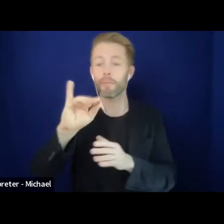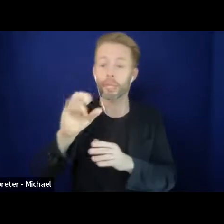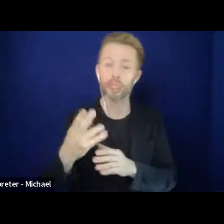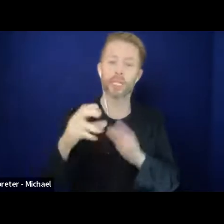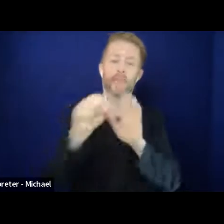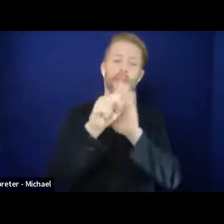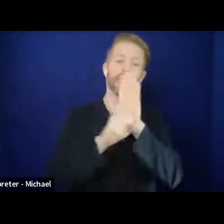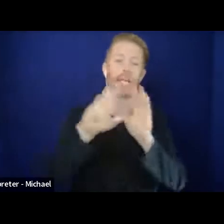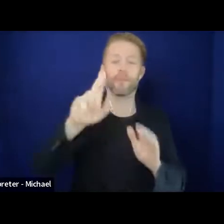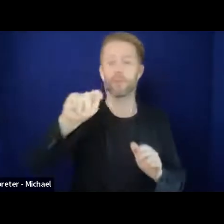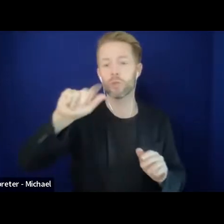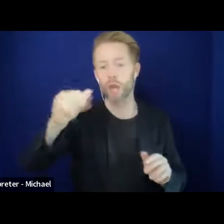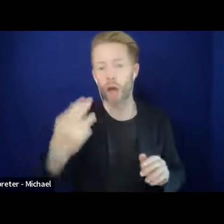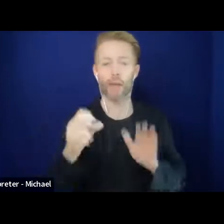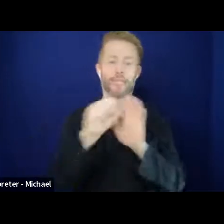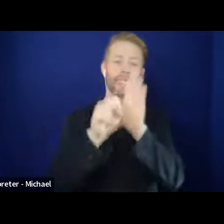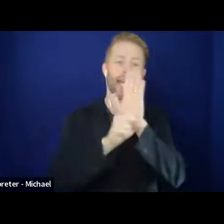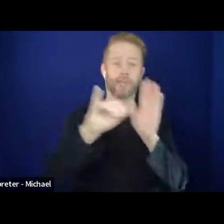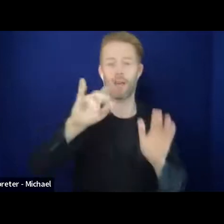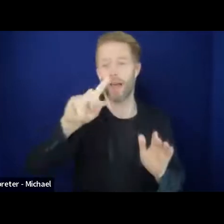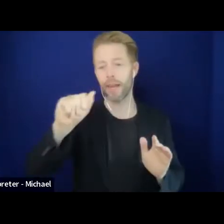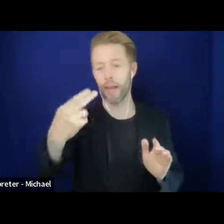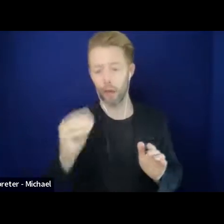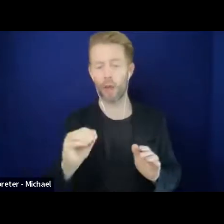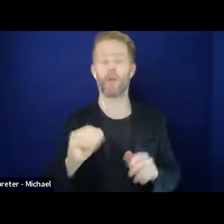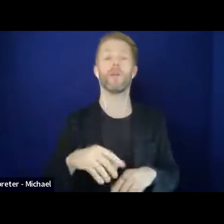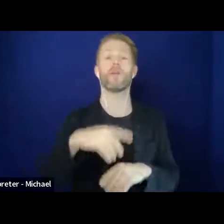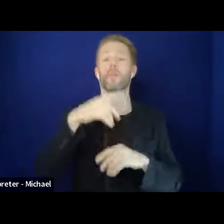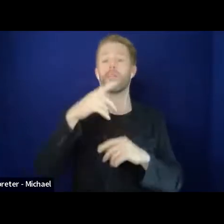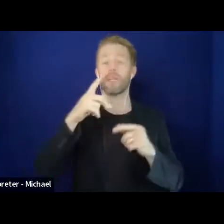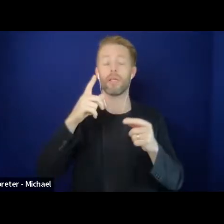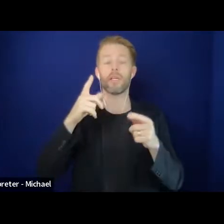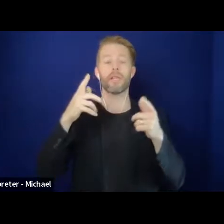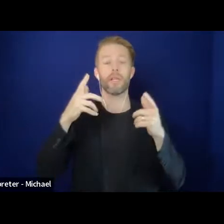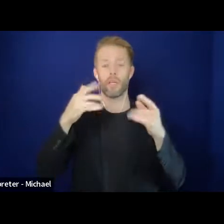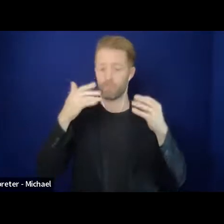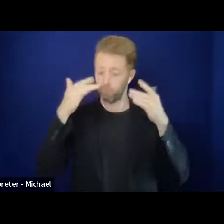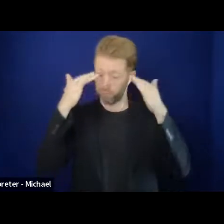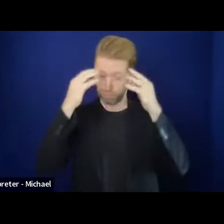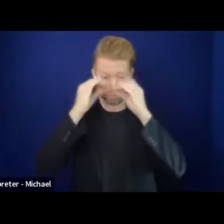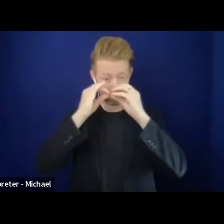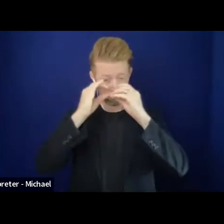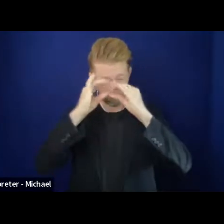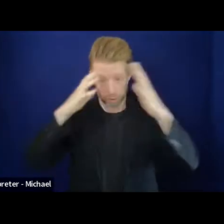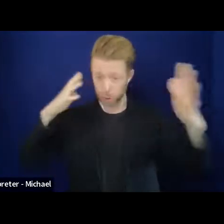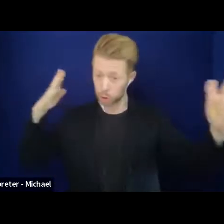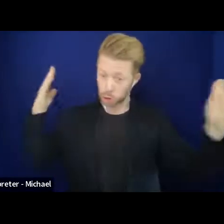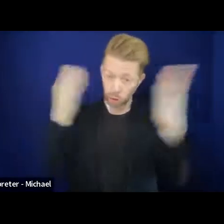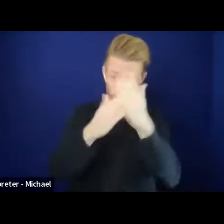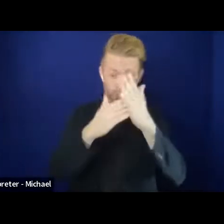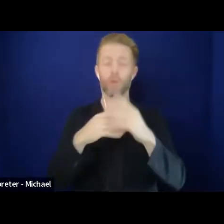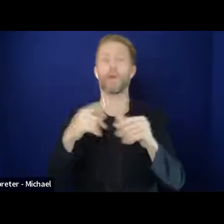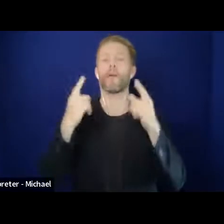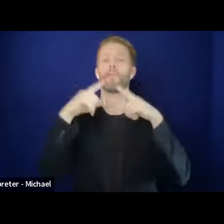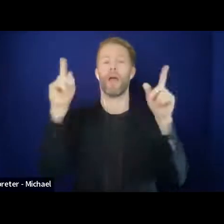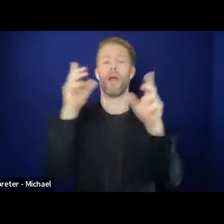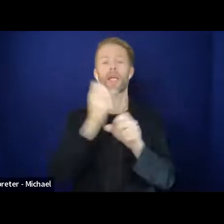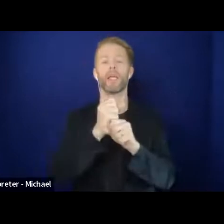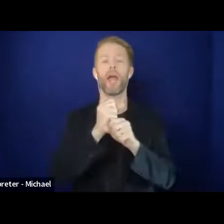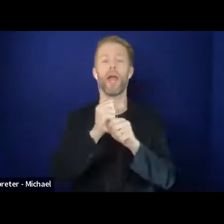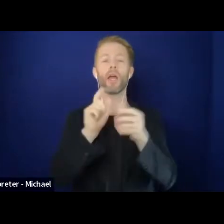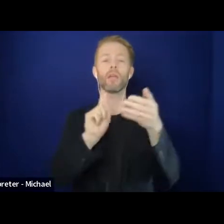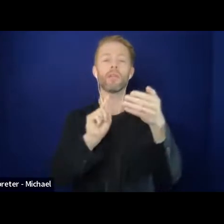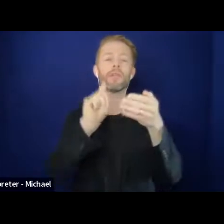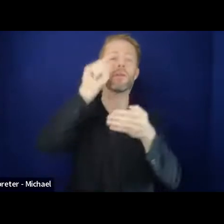Idaho. They've had to be sued to gain an access to these systems and to the way that the data was being